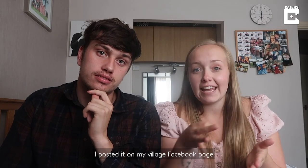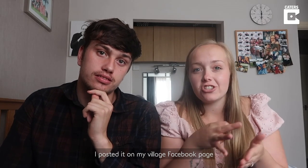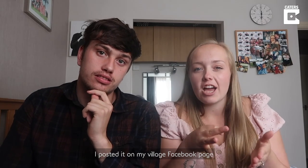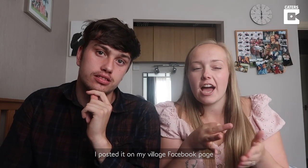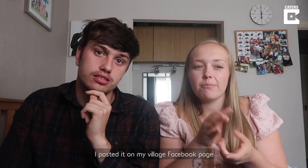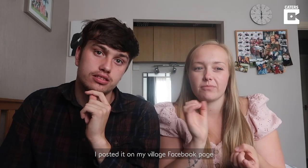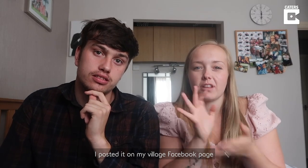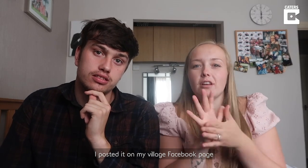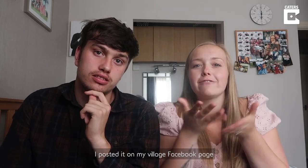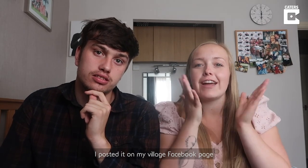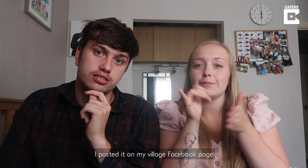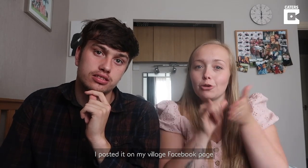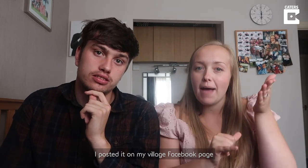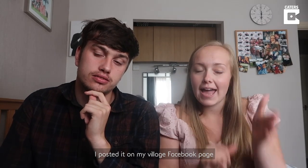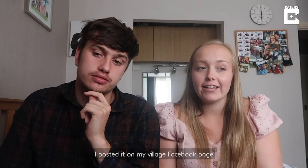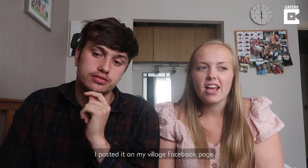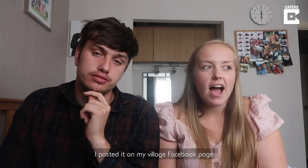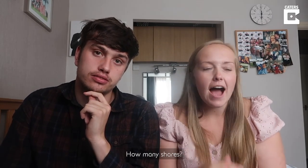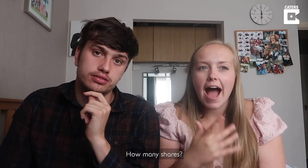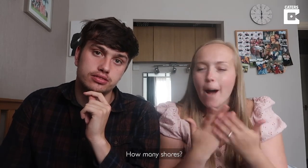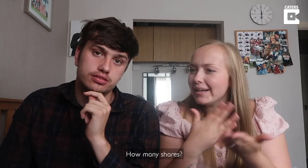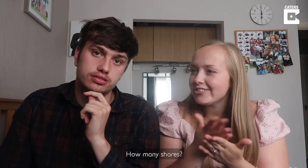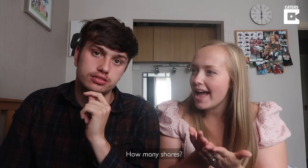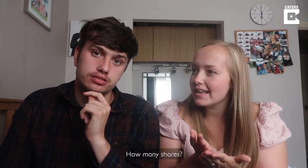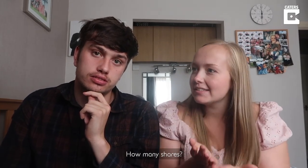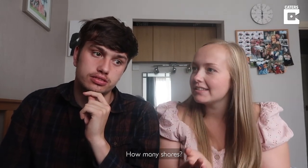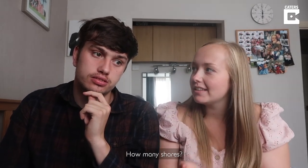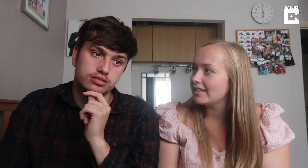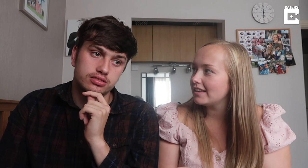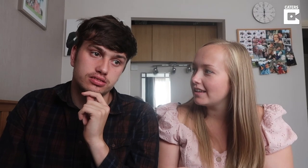village Facebook page. How many shares?